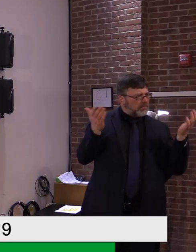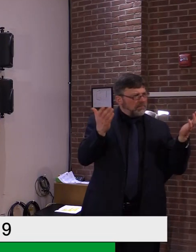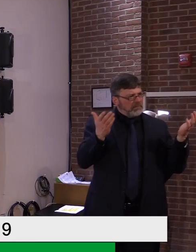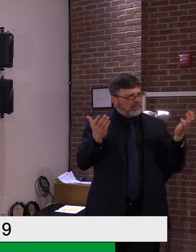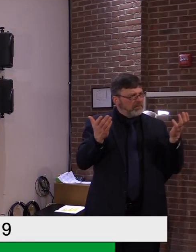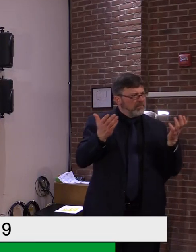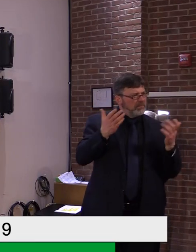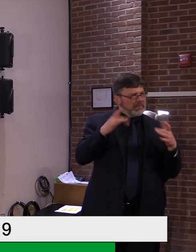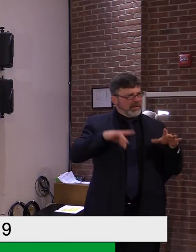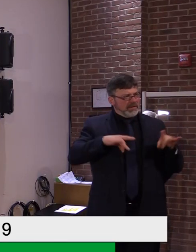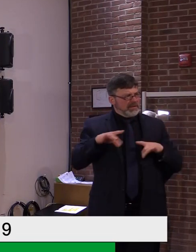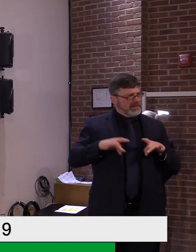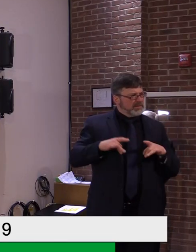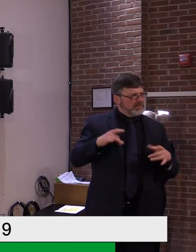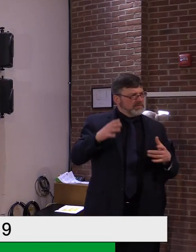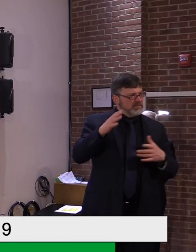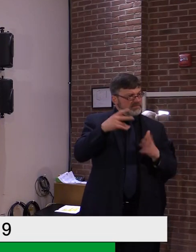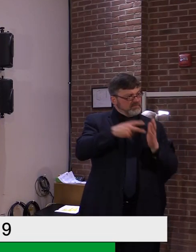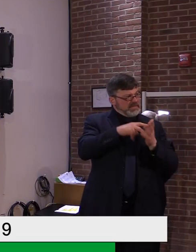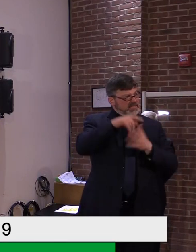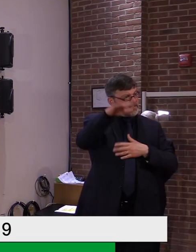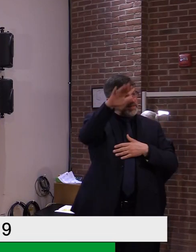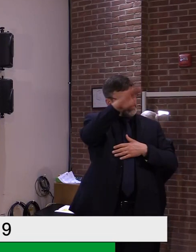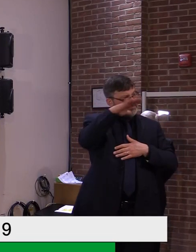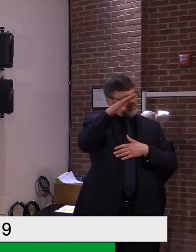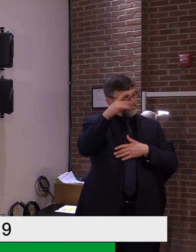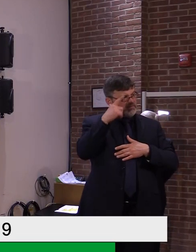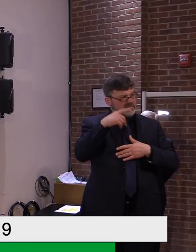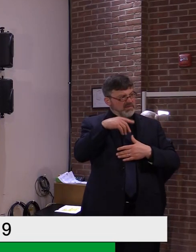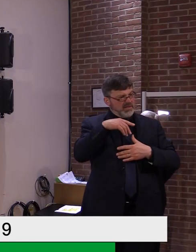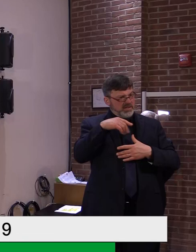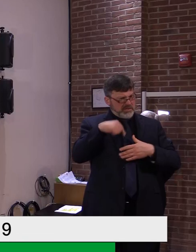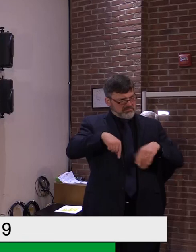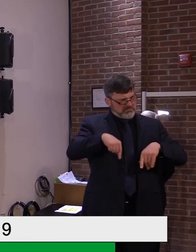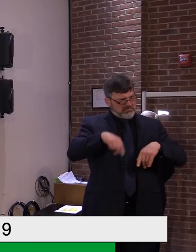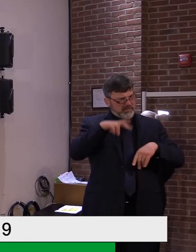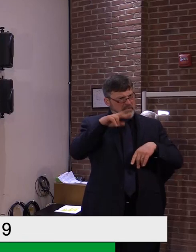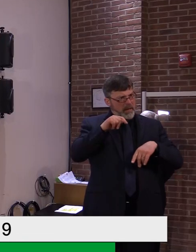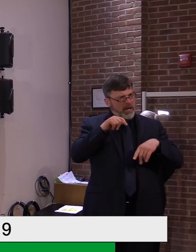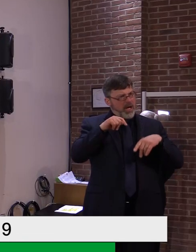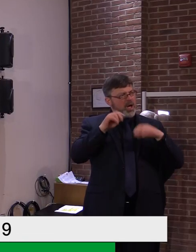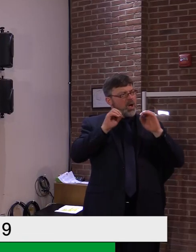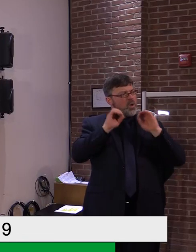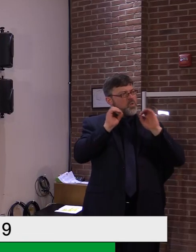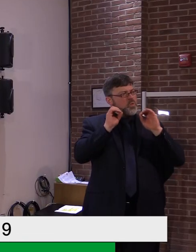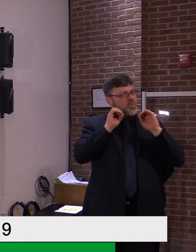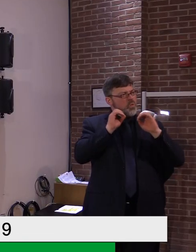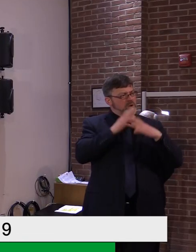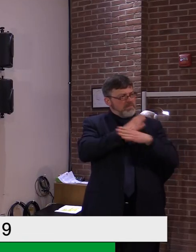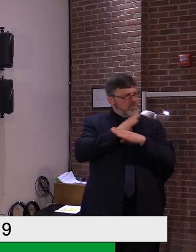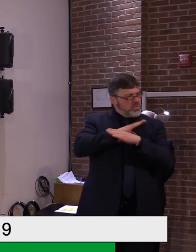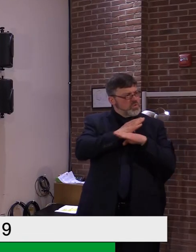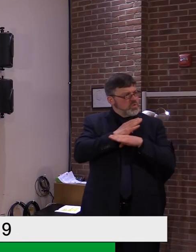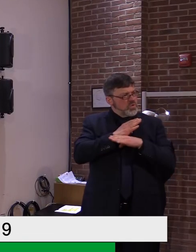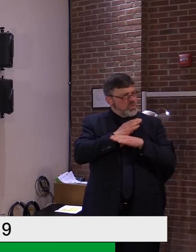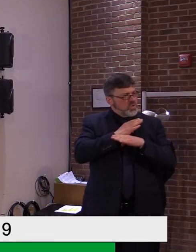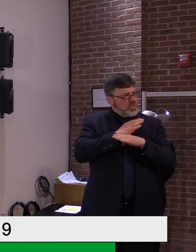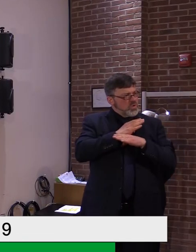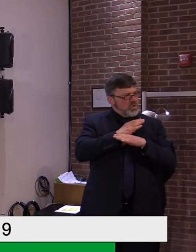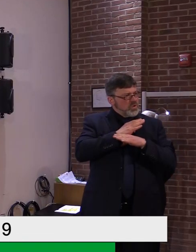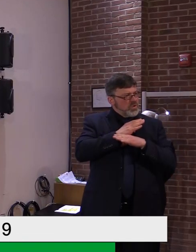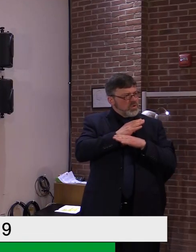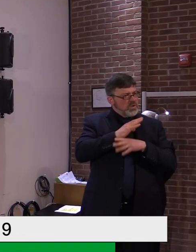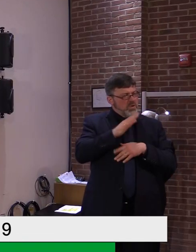because so many people here haven't been catching it. What do you know about what's going on in the Northeast at large? Yeah, thanks for that question. This is